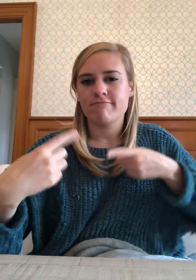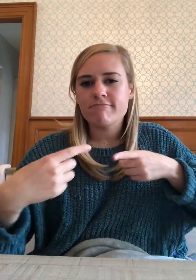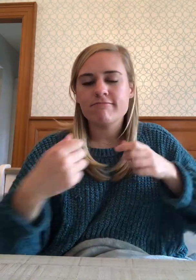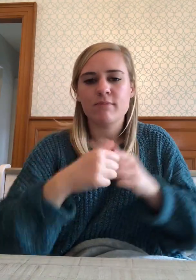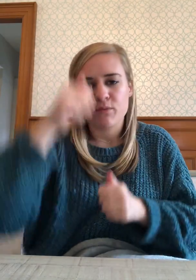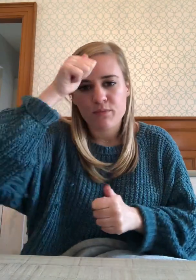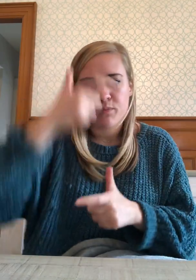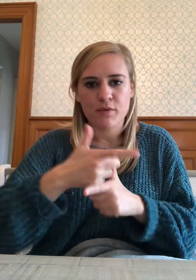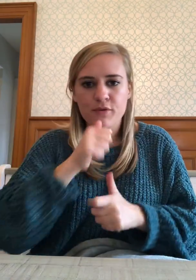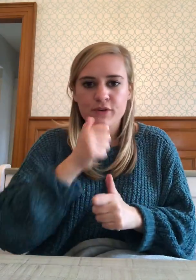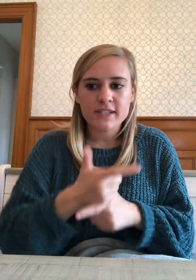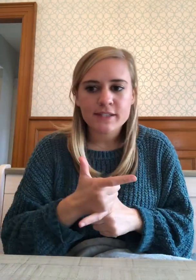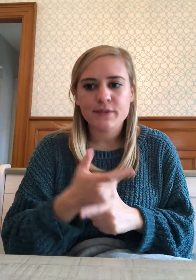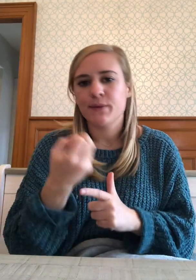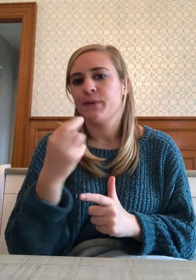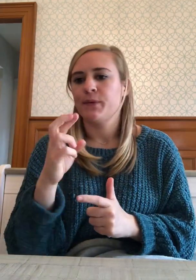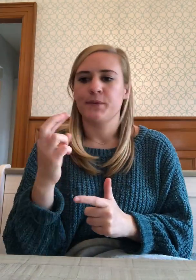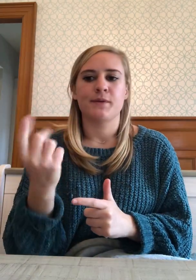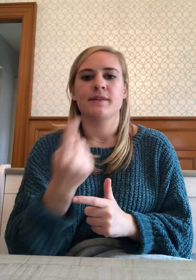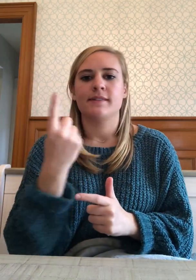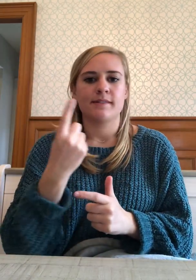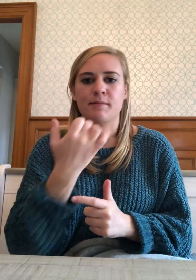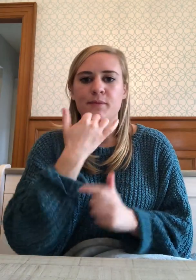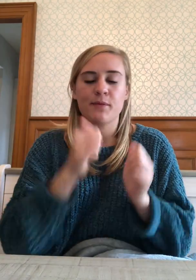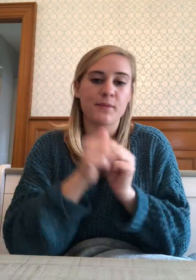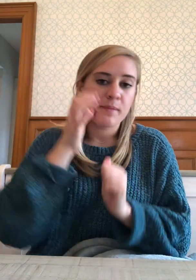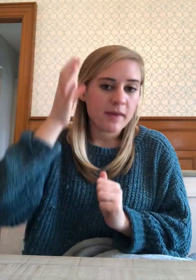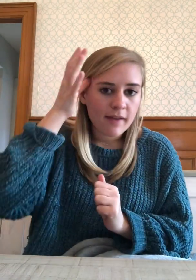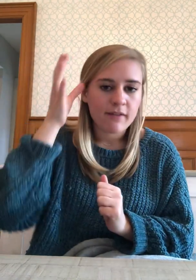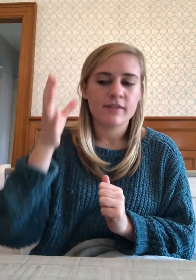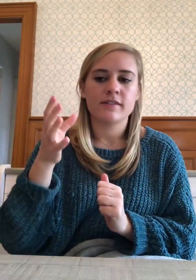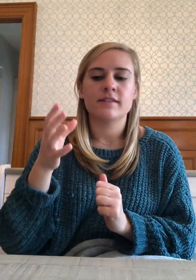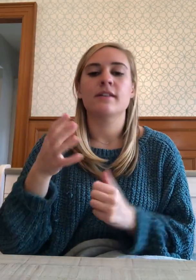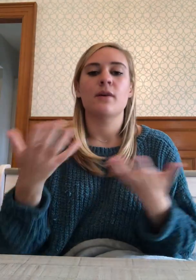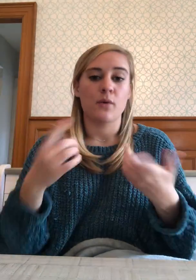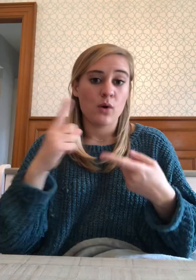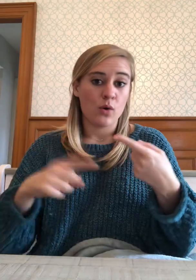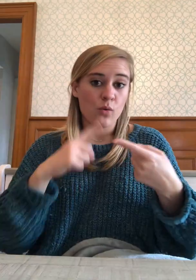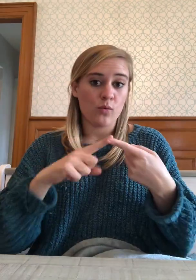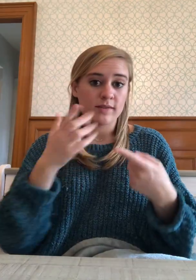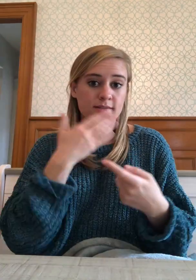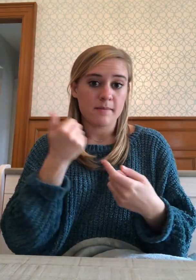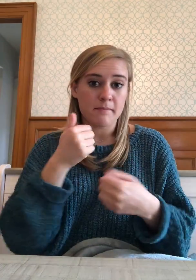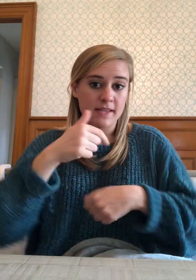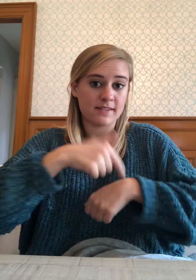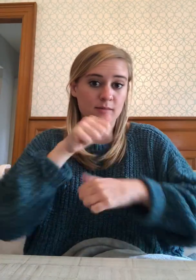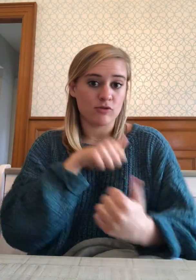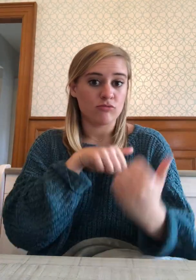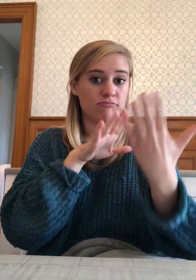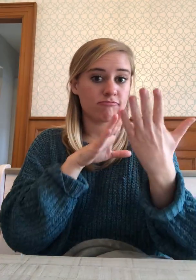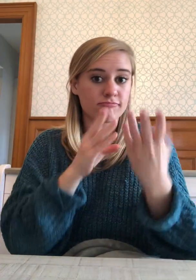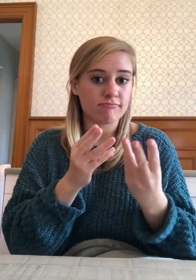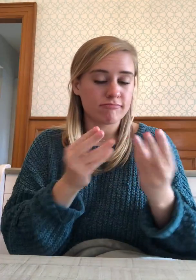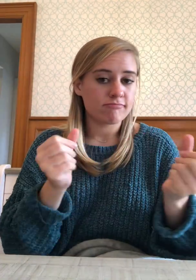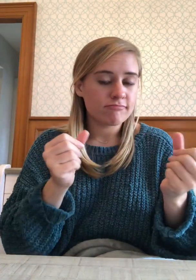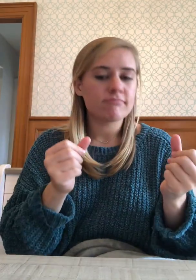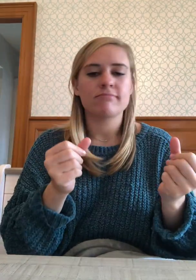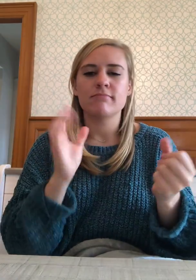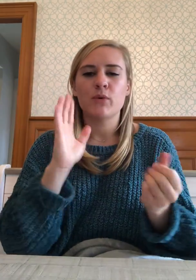is very normal. When's the best time to address it? We'll talk about that later in the lecture. Occasional habit,